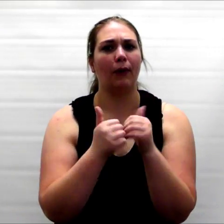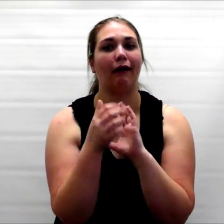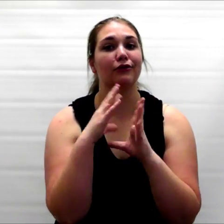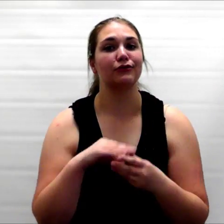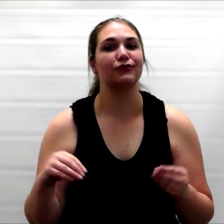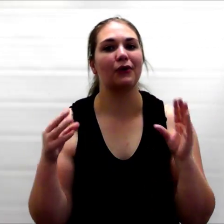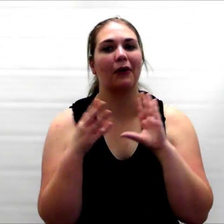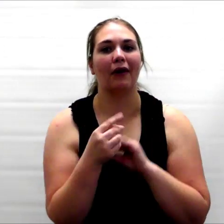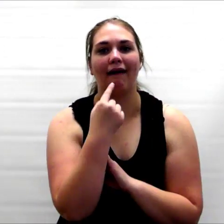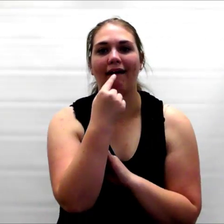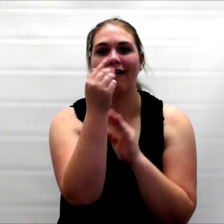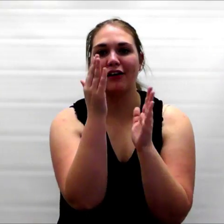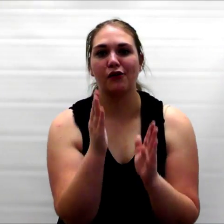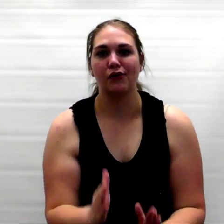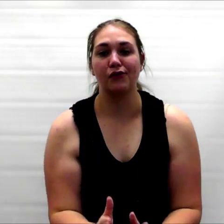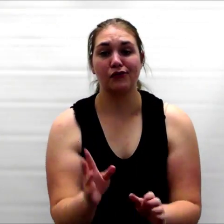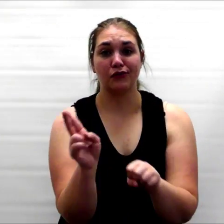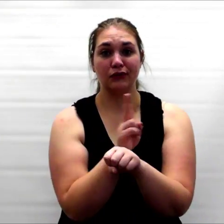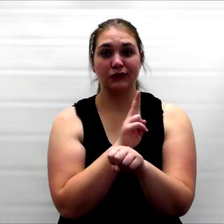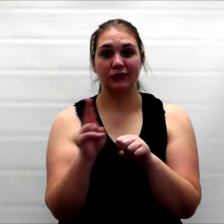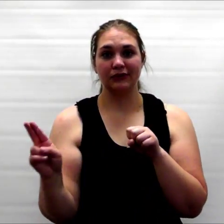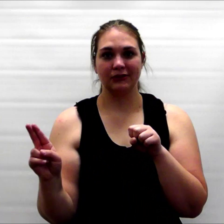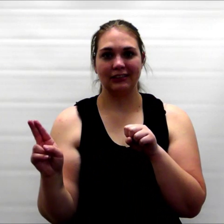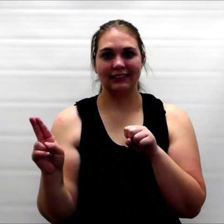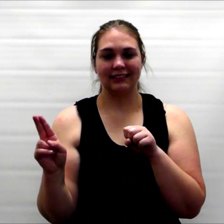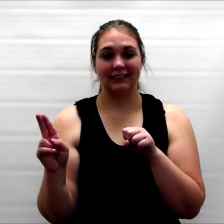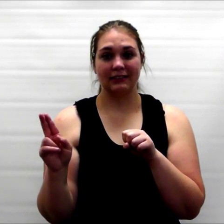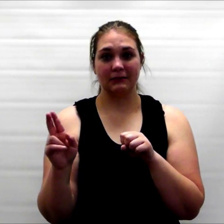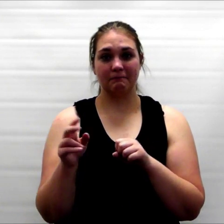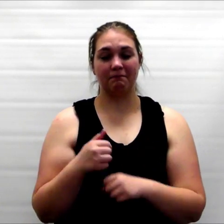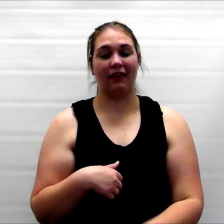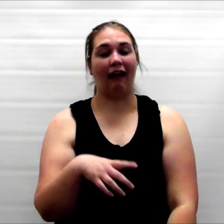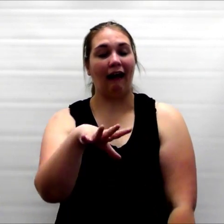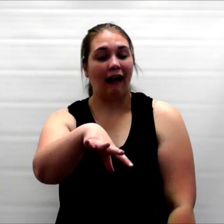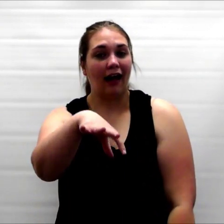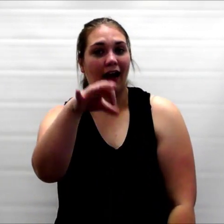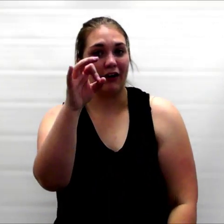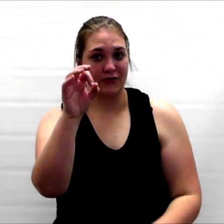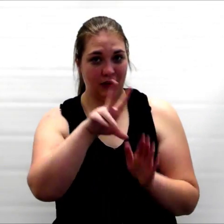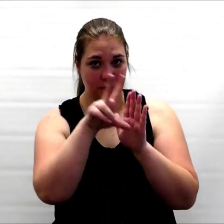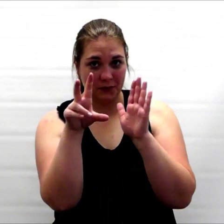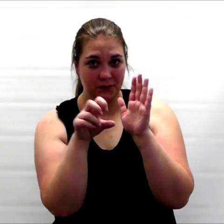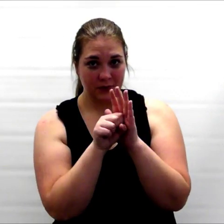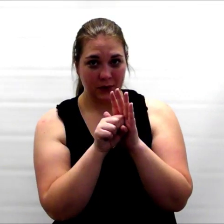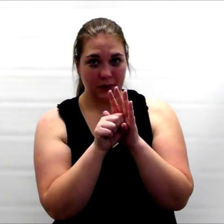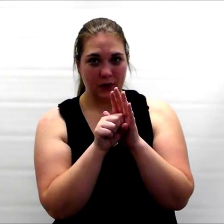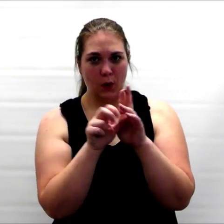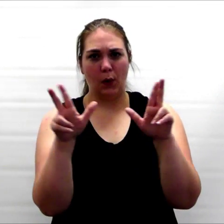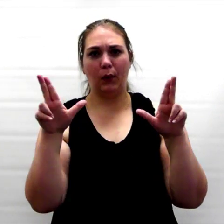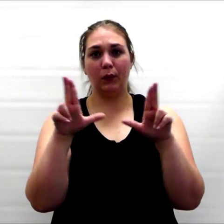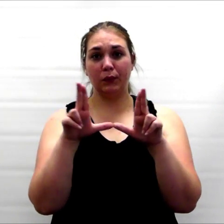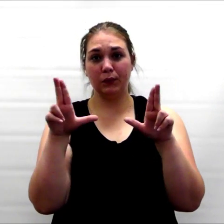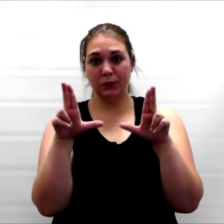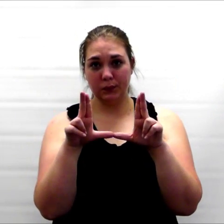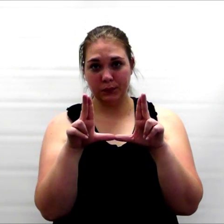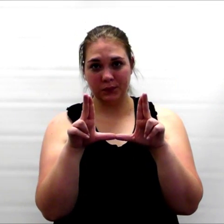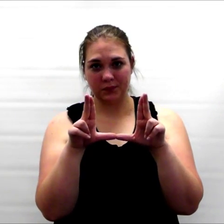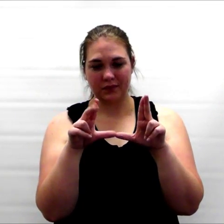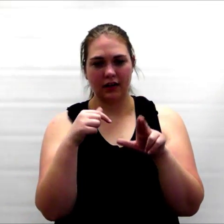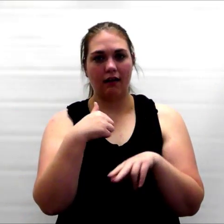So, I'm going to show you how a storyteller uses these iconic signs. I found this video on YouTube,